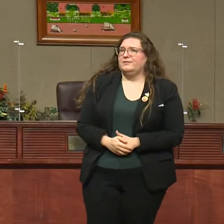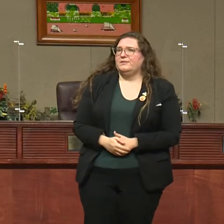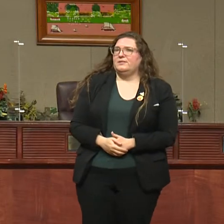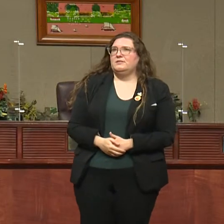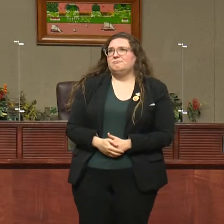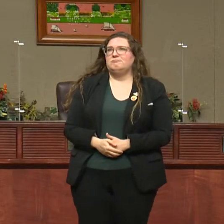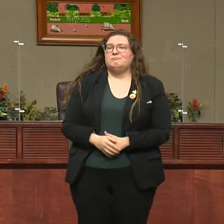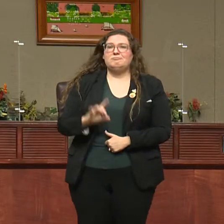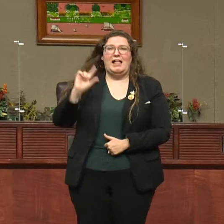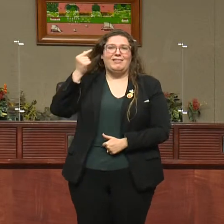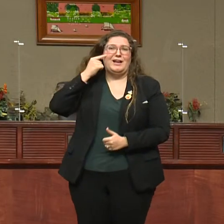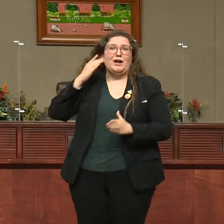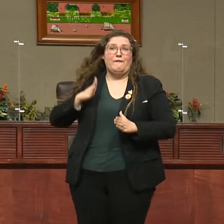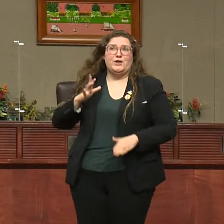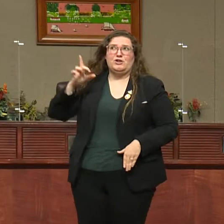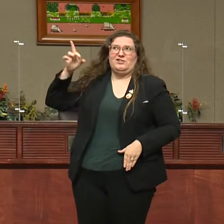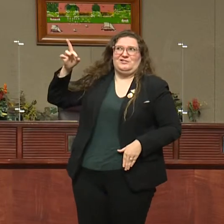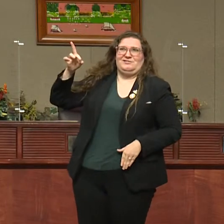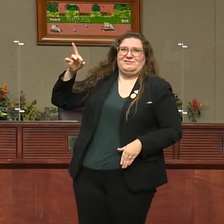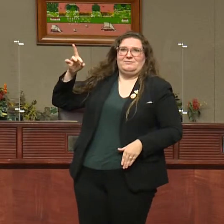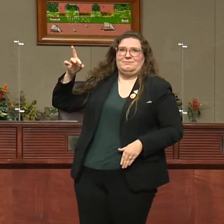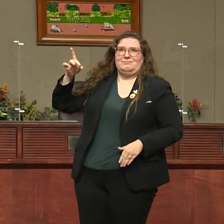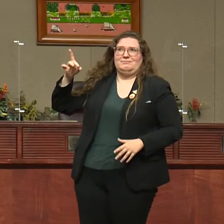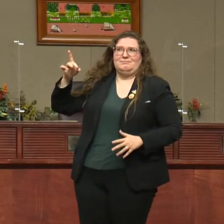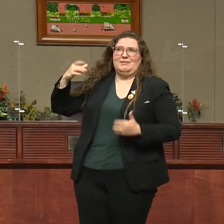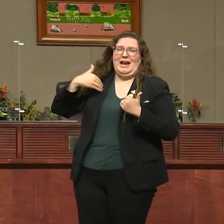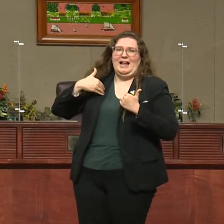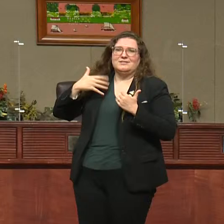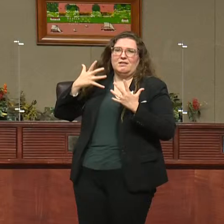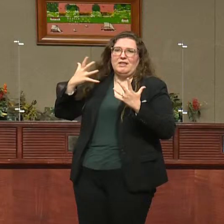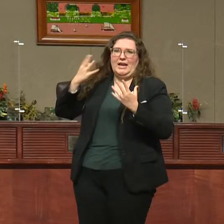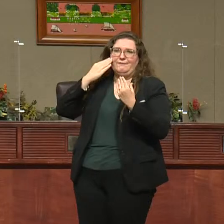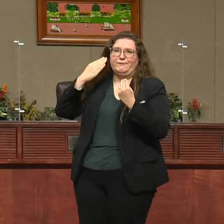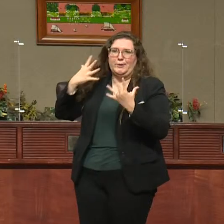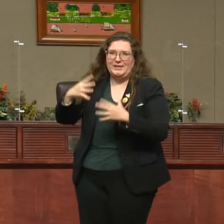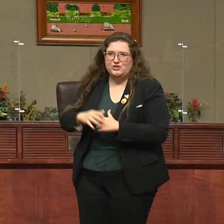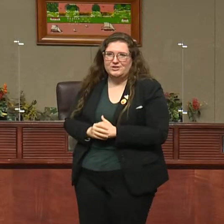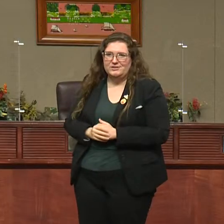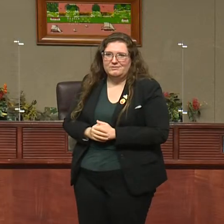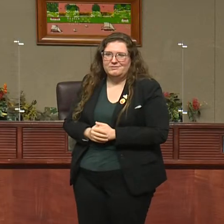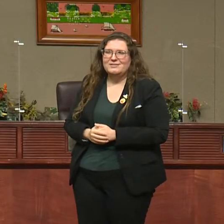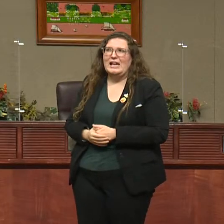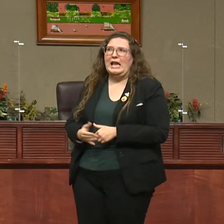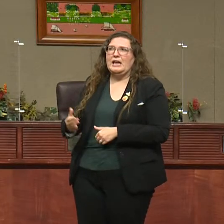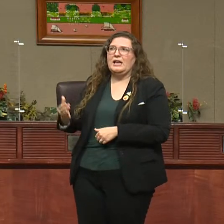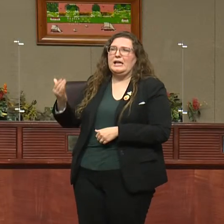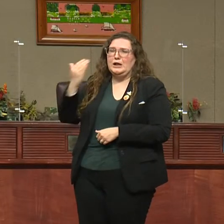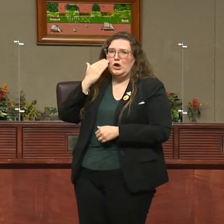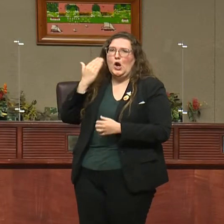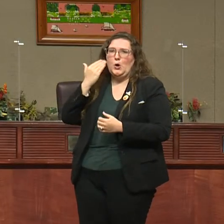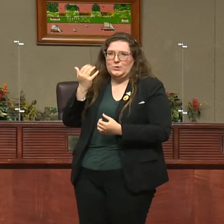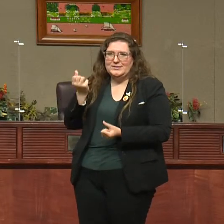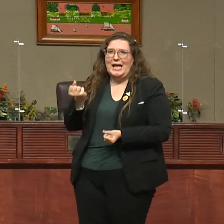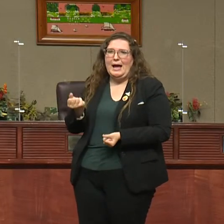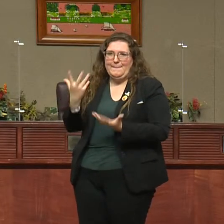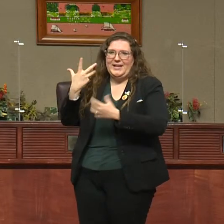the governors have better information than we have, and they probably have projections in the number of vaccines that are coming. And I think that